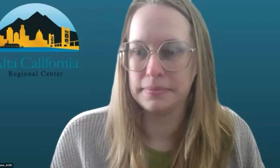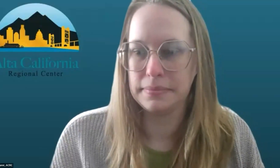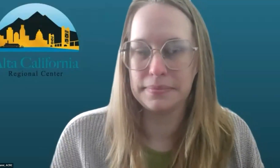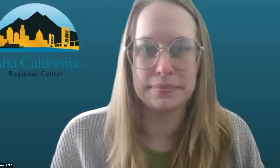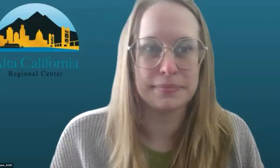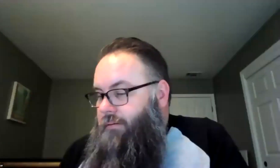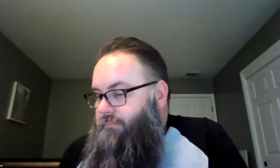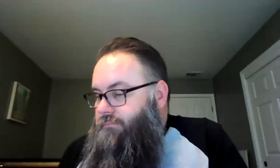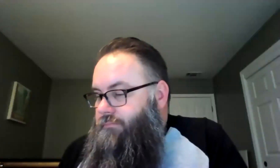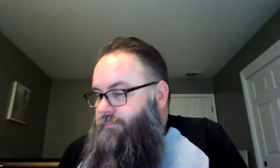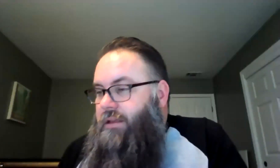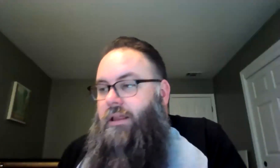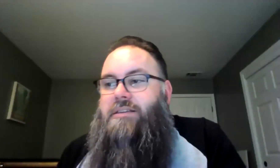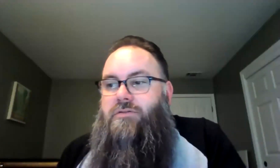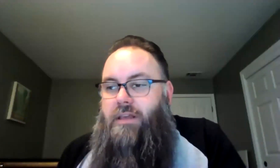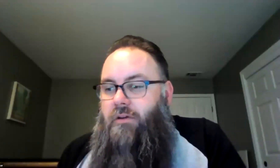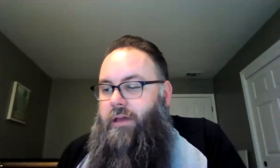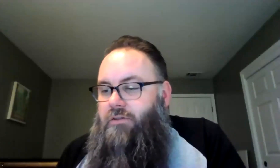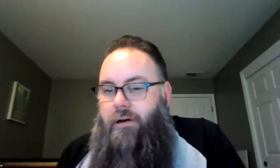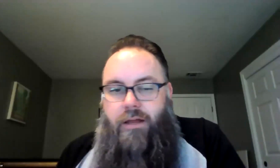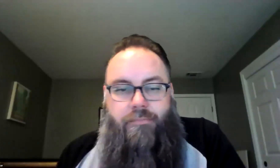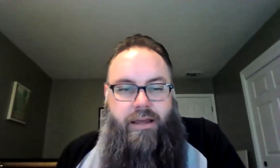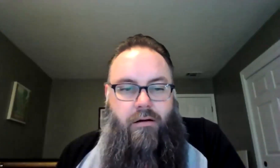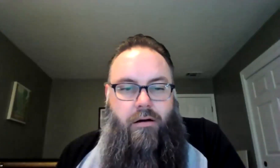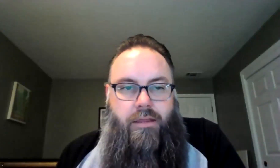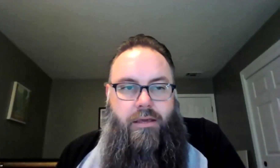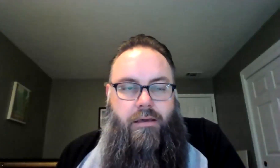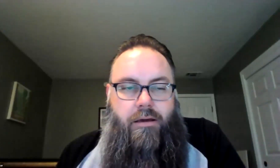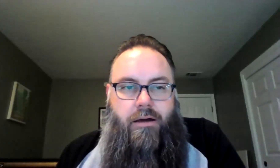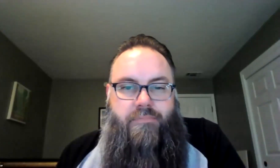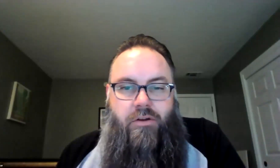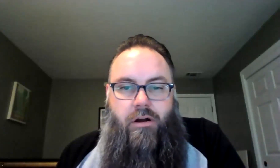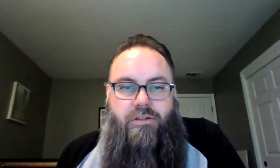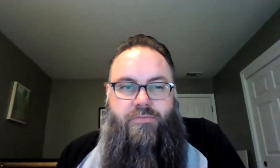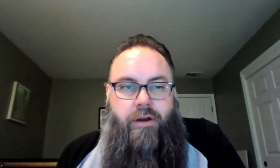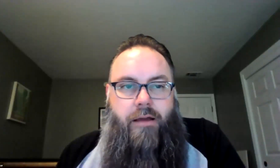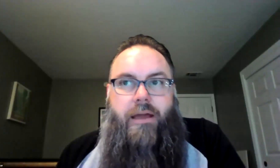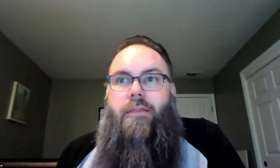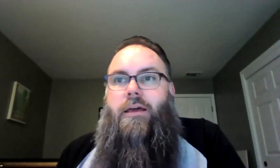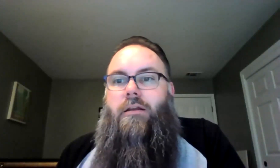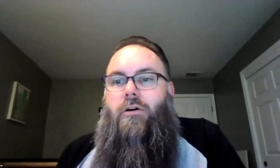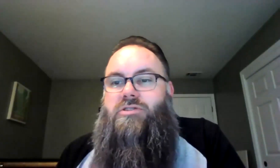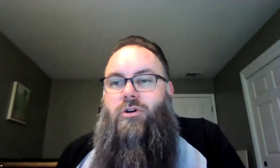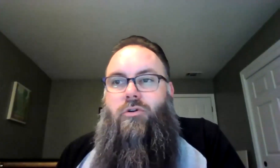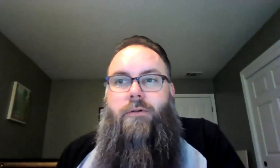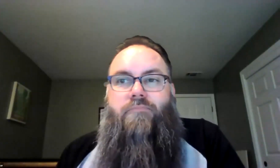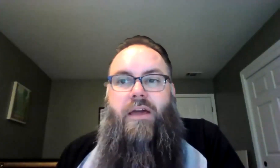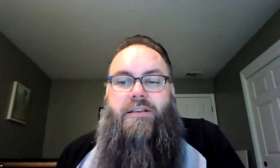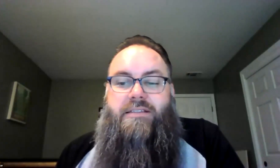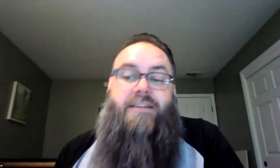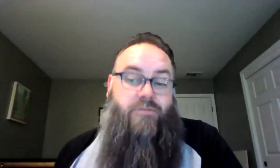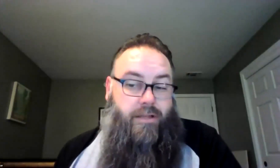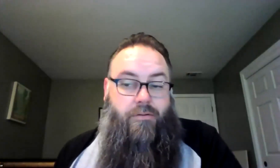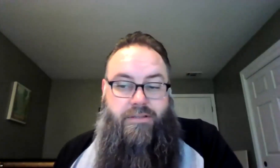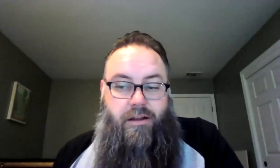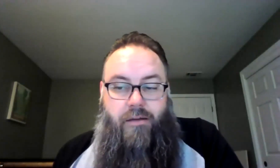We have in the last newsletter, we do have an update on the Sierra College program, and then also in